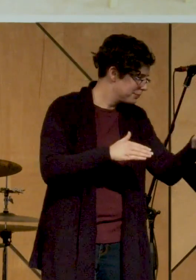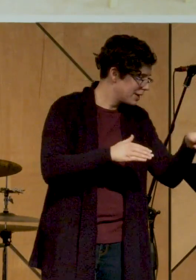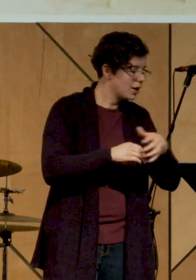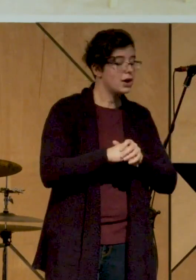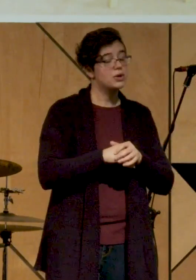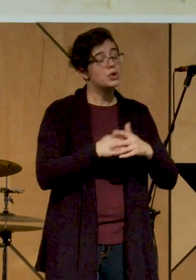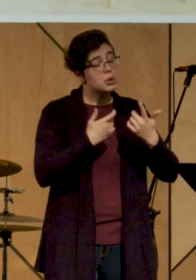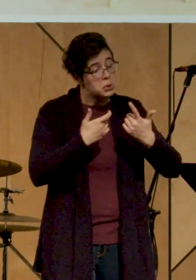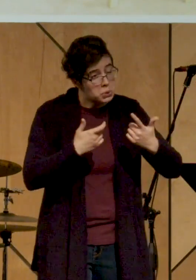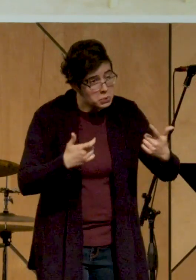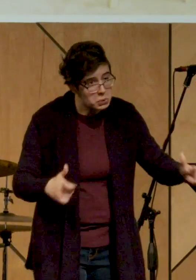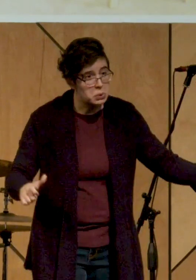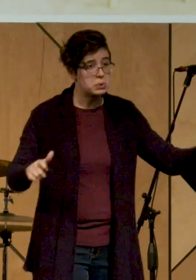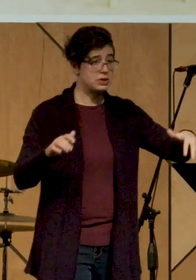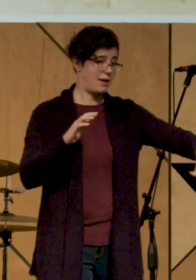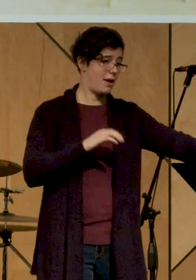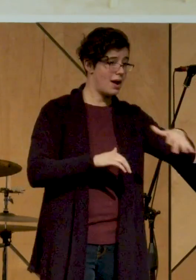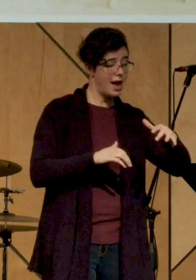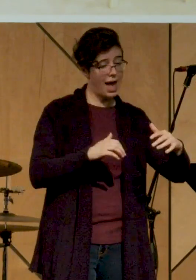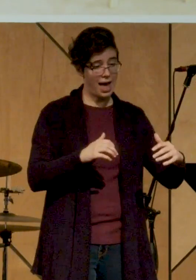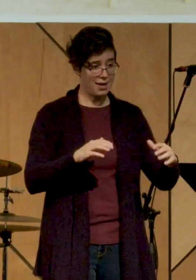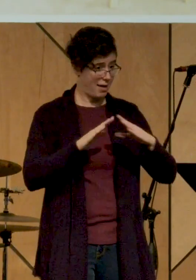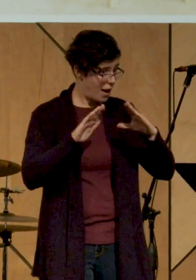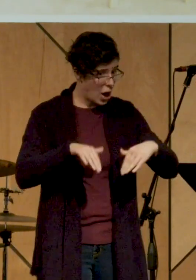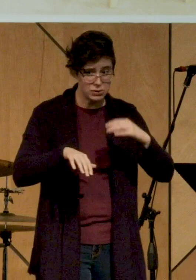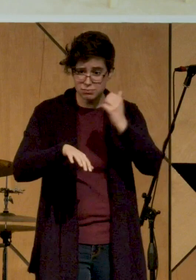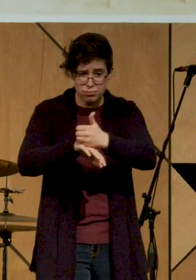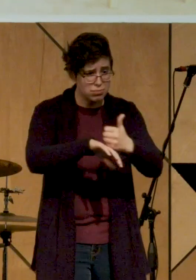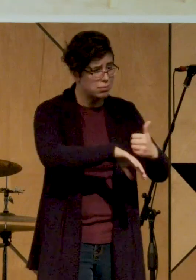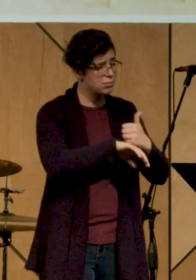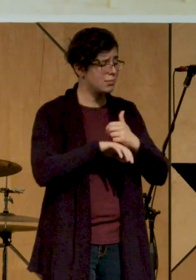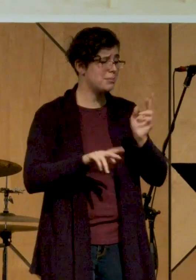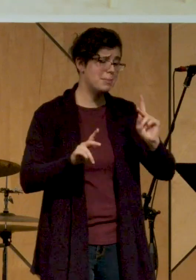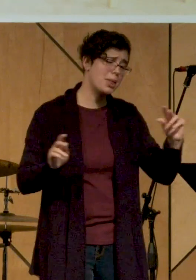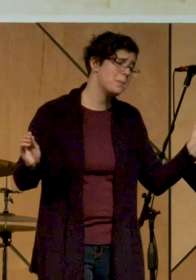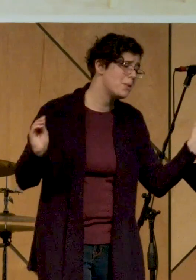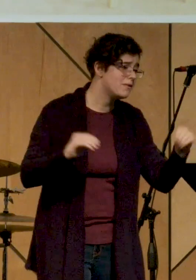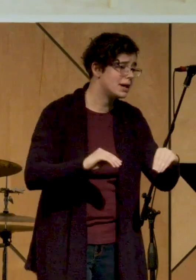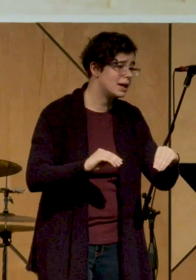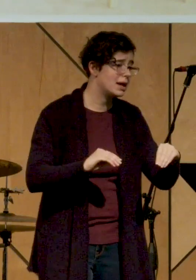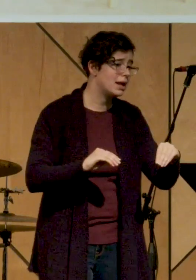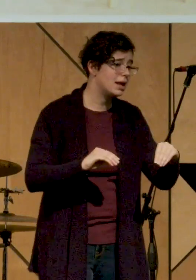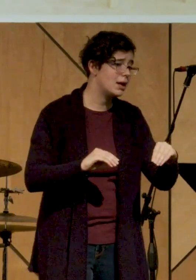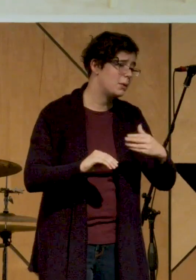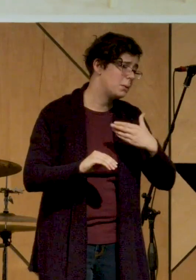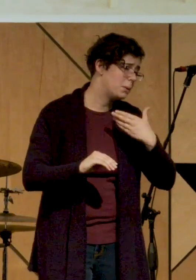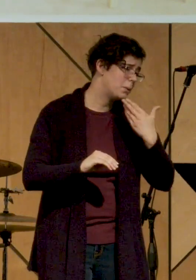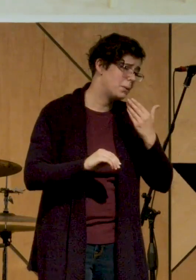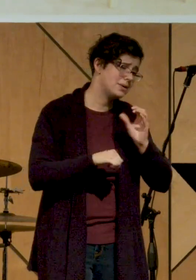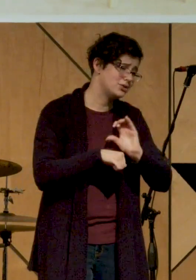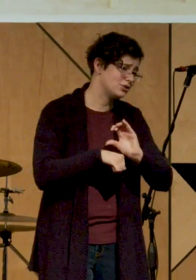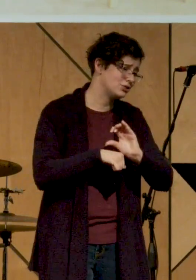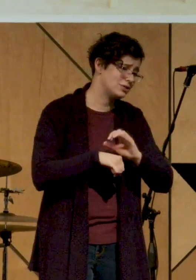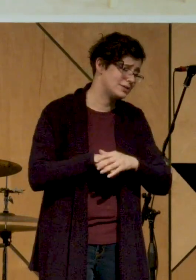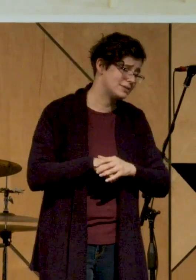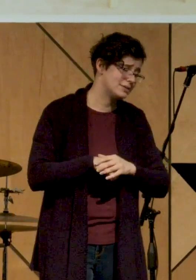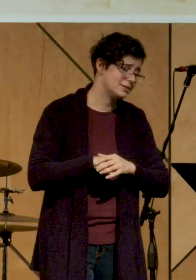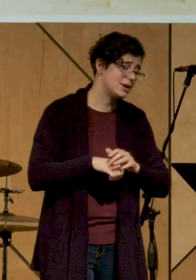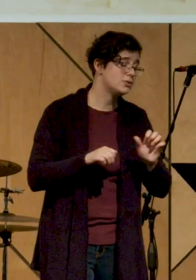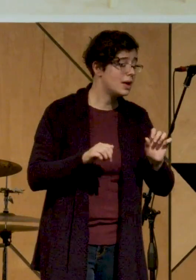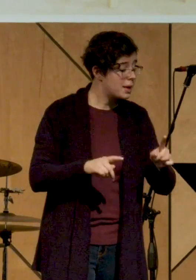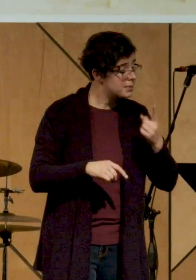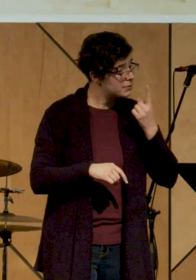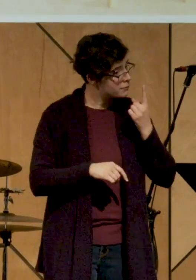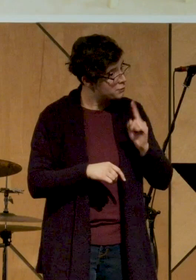housing development taking root there. Hundreds of people moving in and almost no churches. And so the opportunity